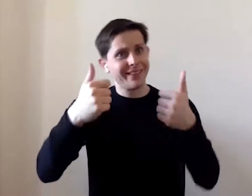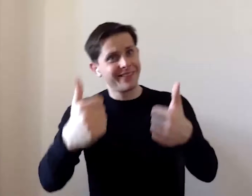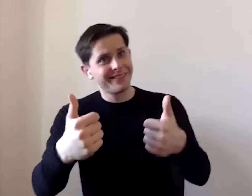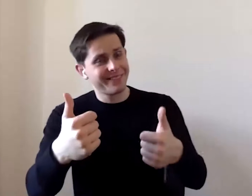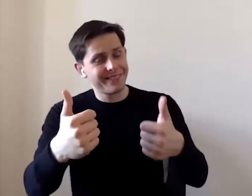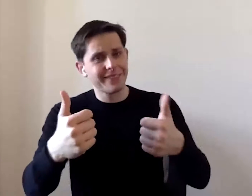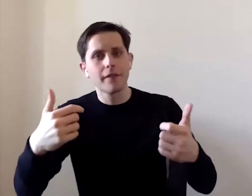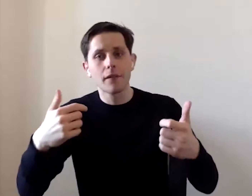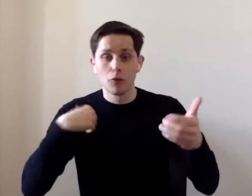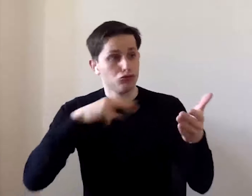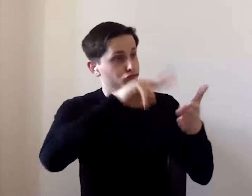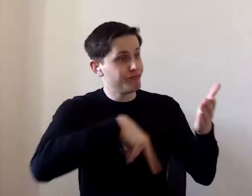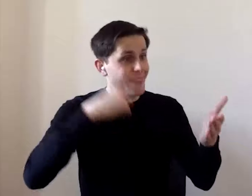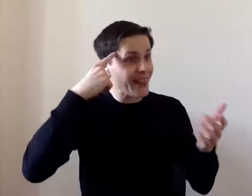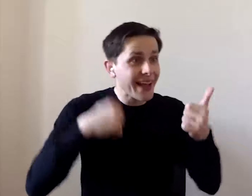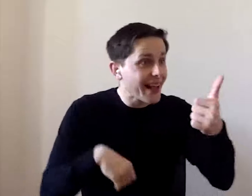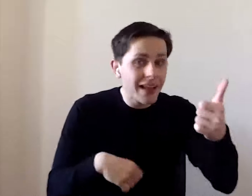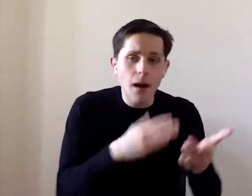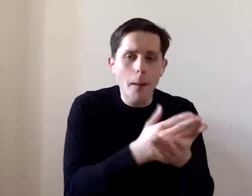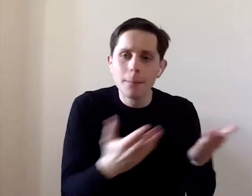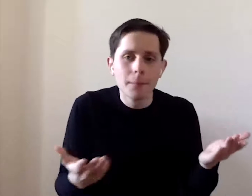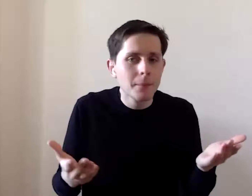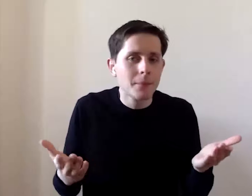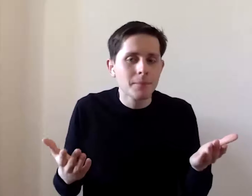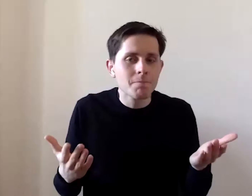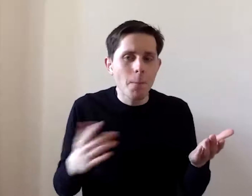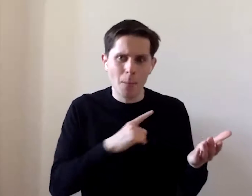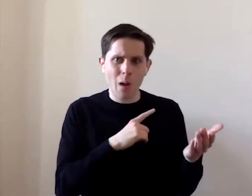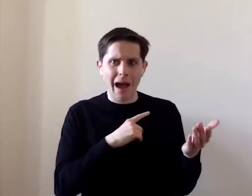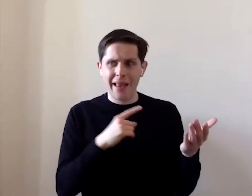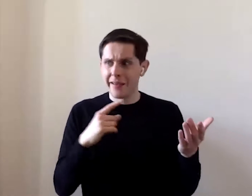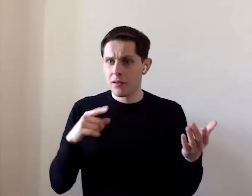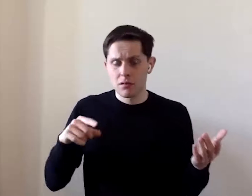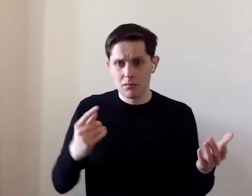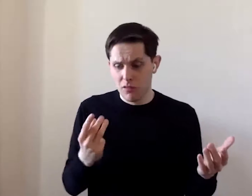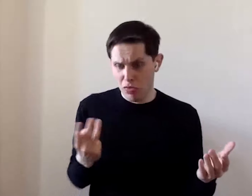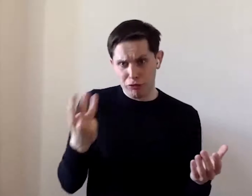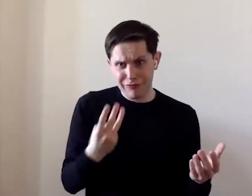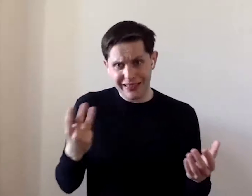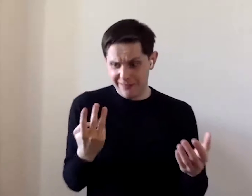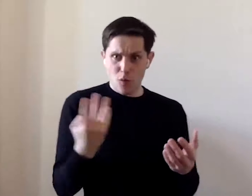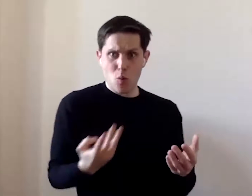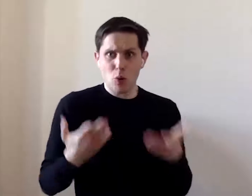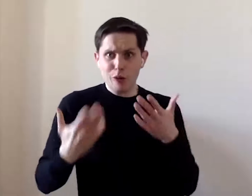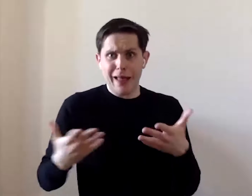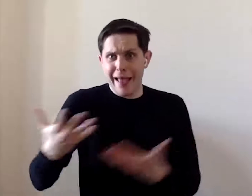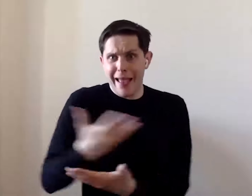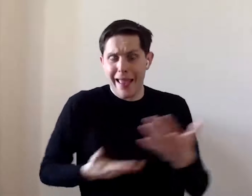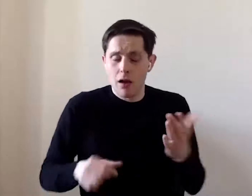their experience. And I think this is kind of damaging in a way. Like, all of us have